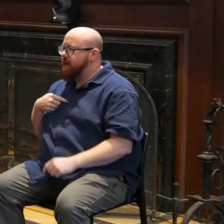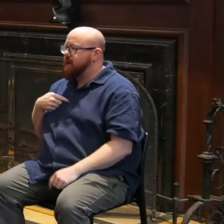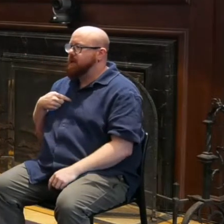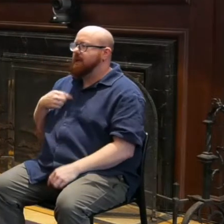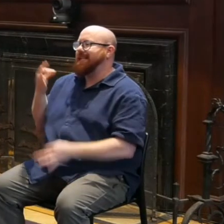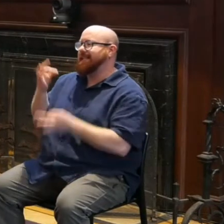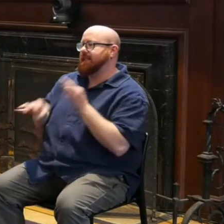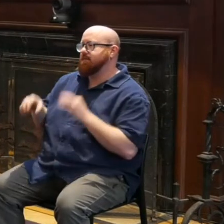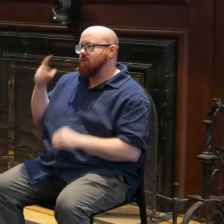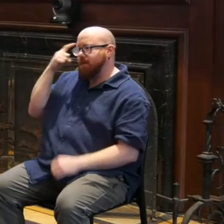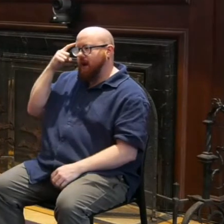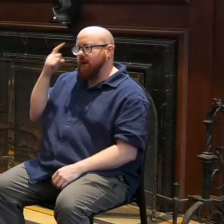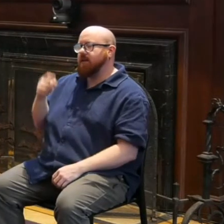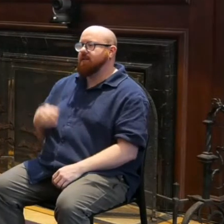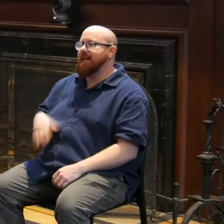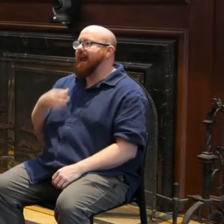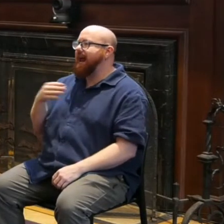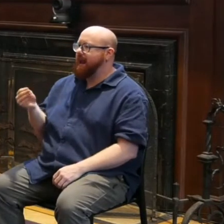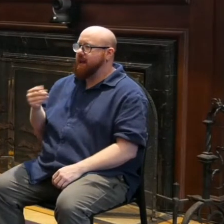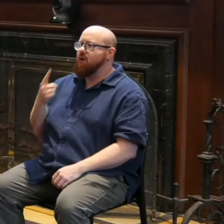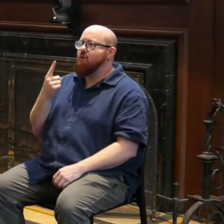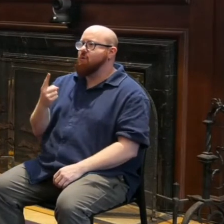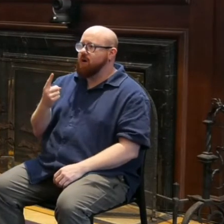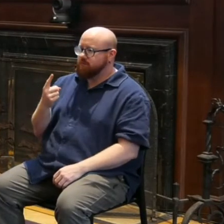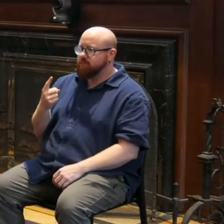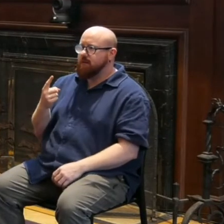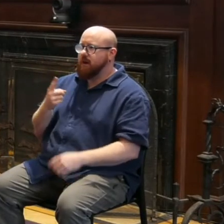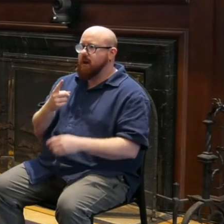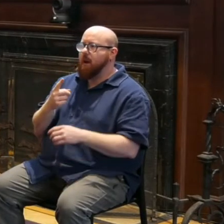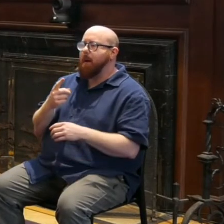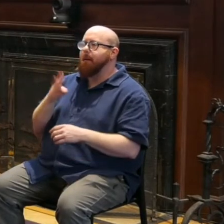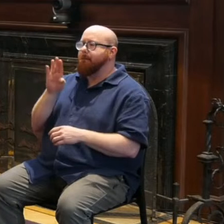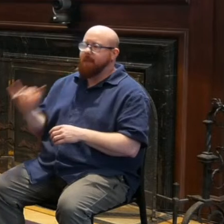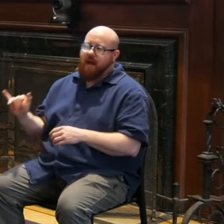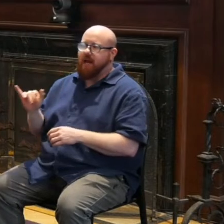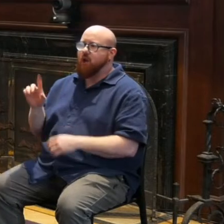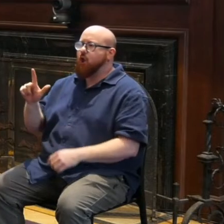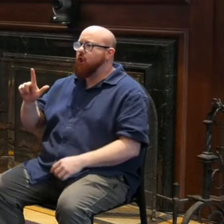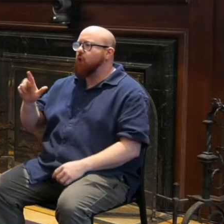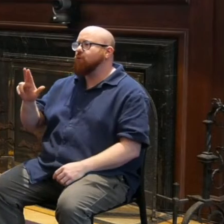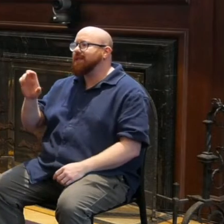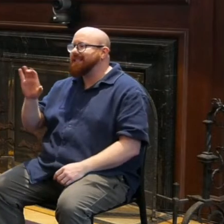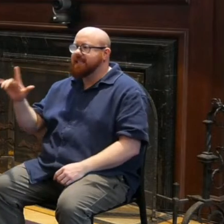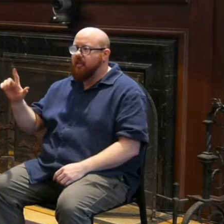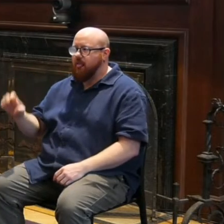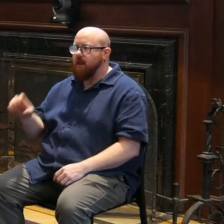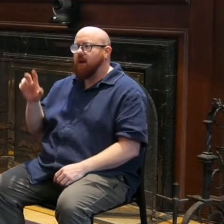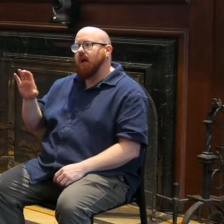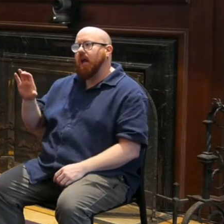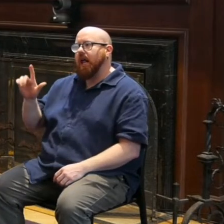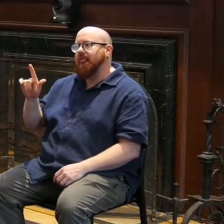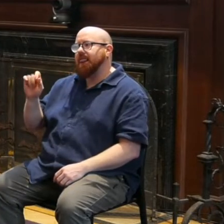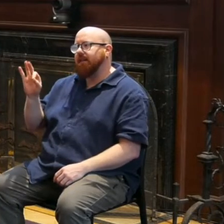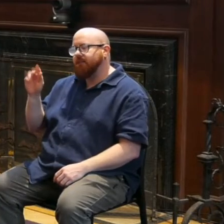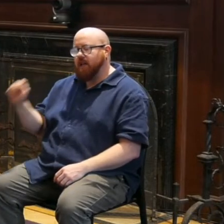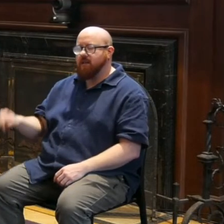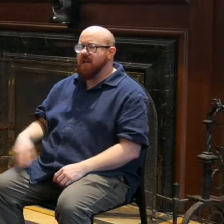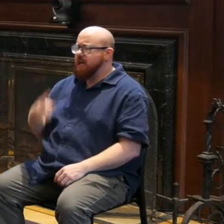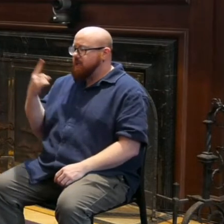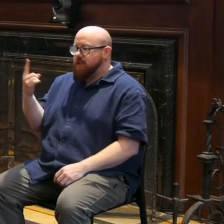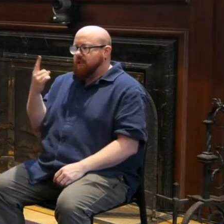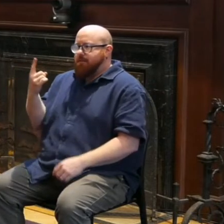by the great Maryland poet Lucille Clifton. Something in the girl is wakening, something in the girl is